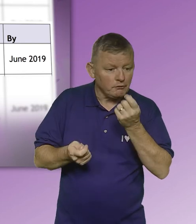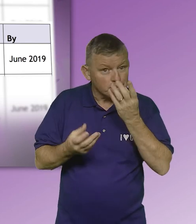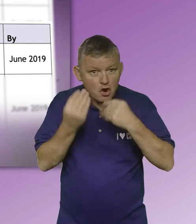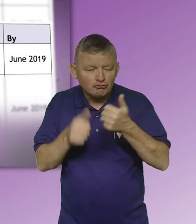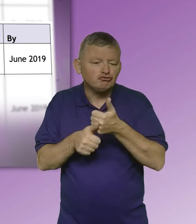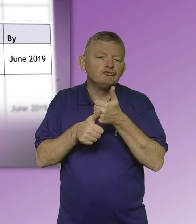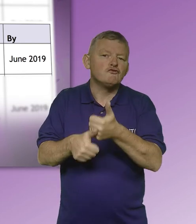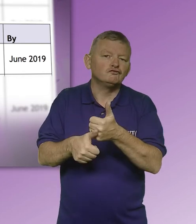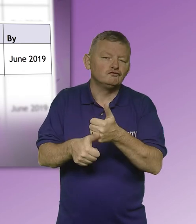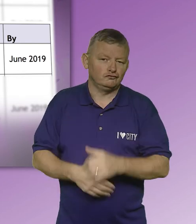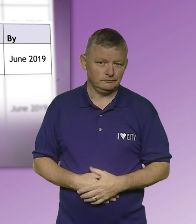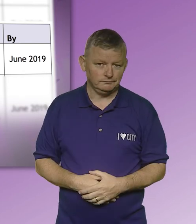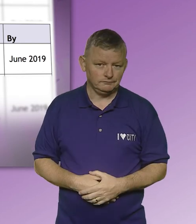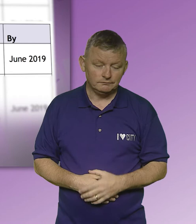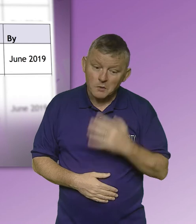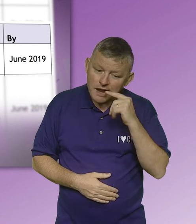T